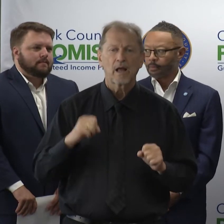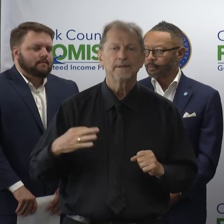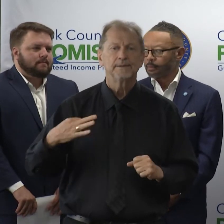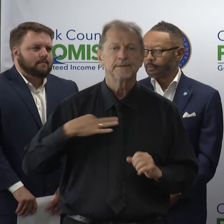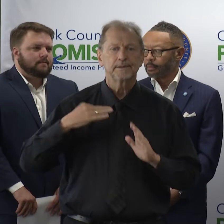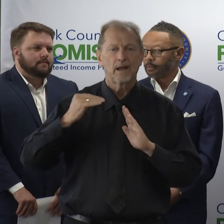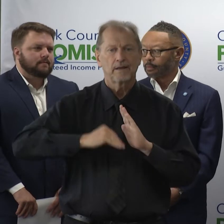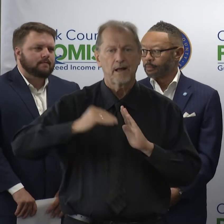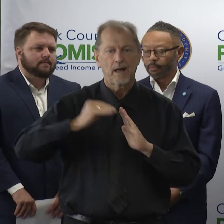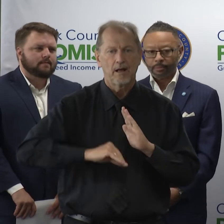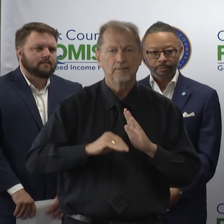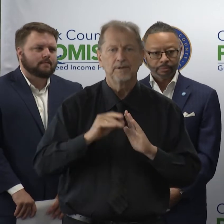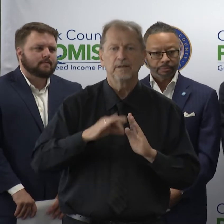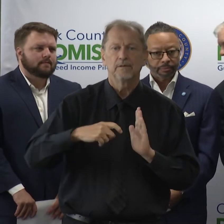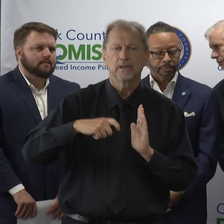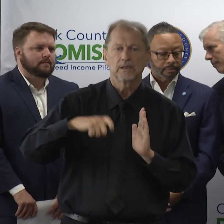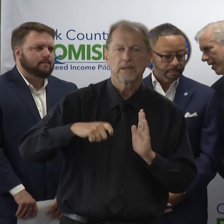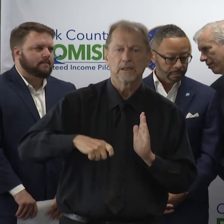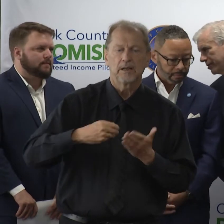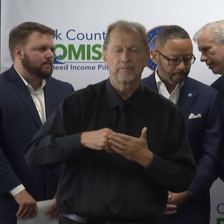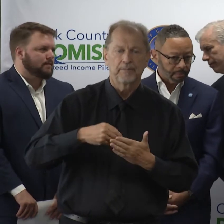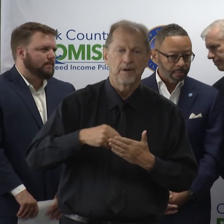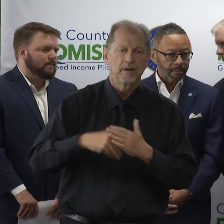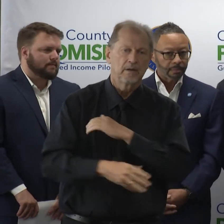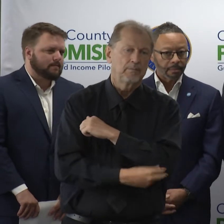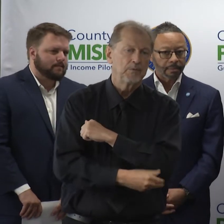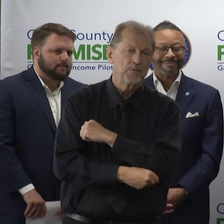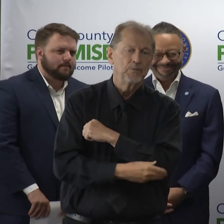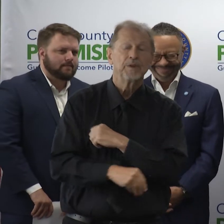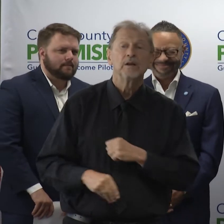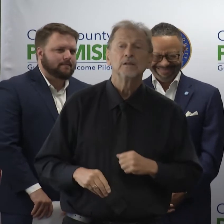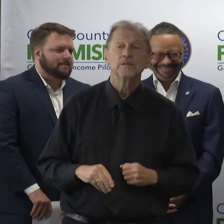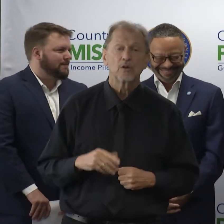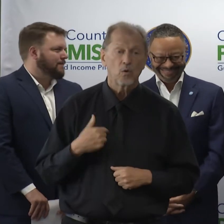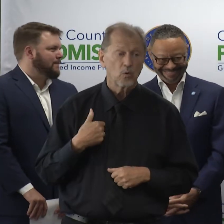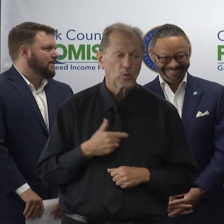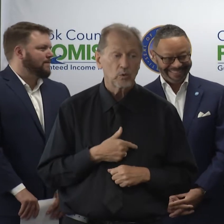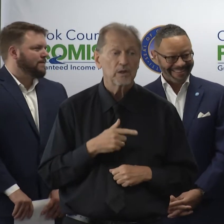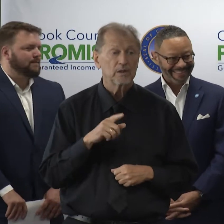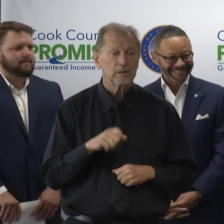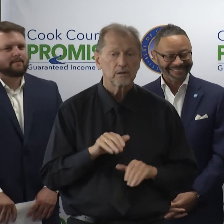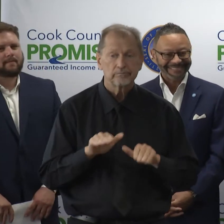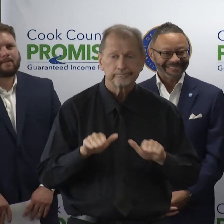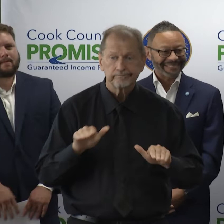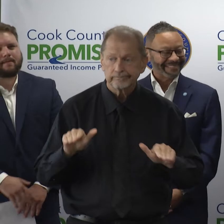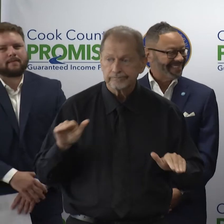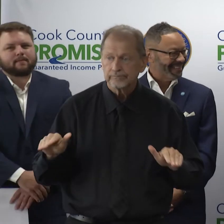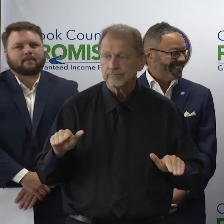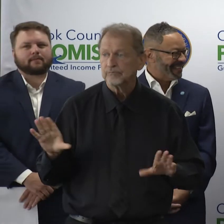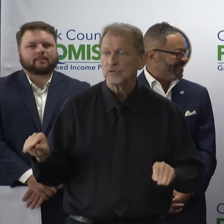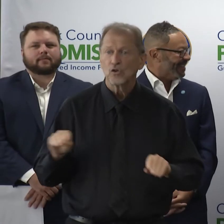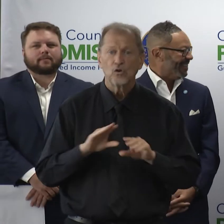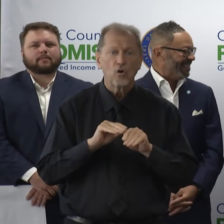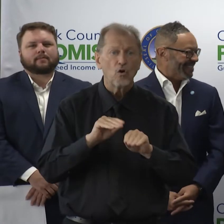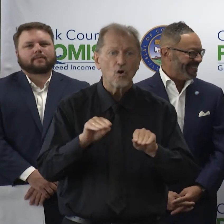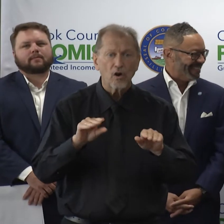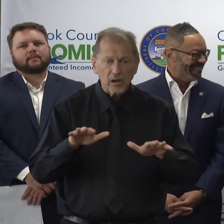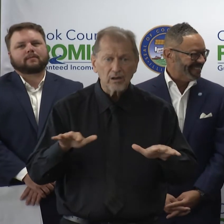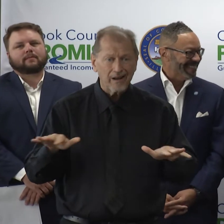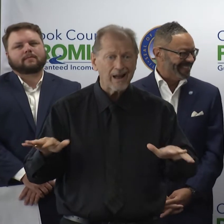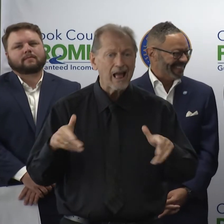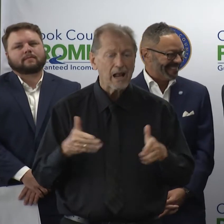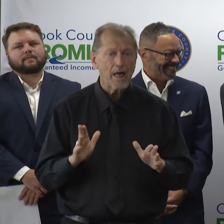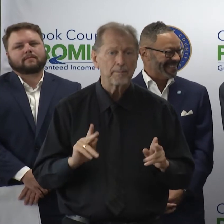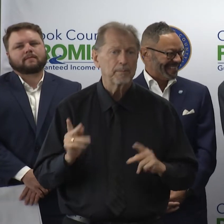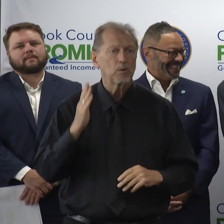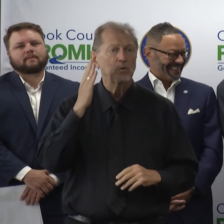up. So this should be something that we all should be getting out. Everybody should be telling everybody about this